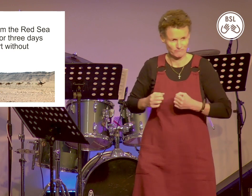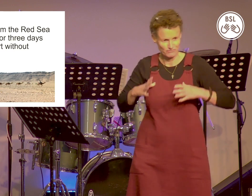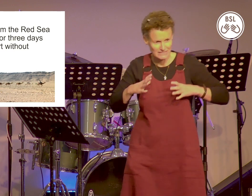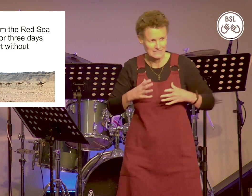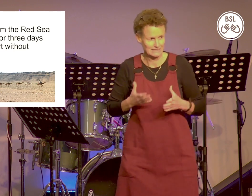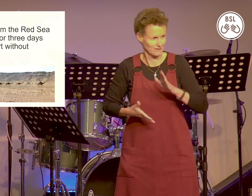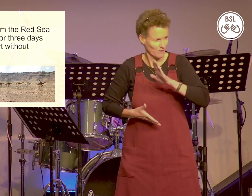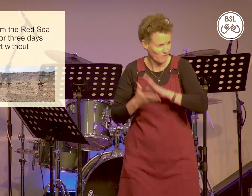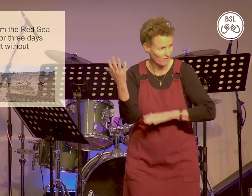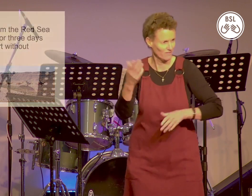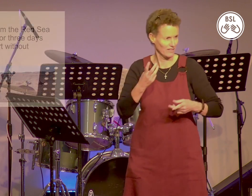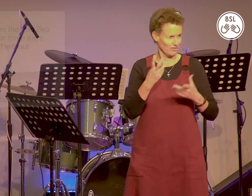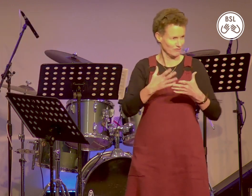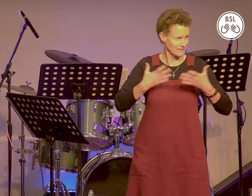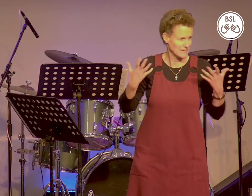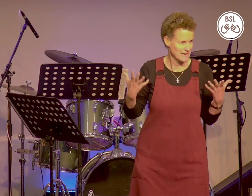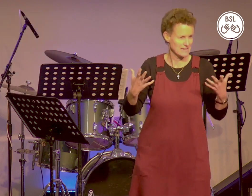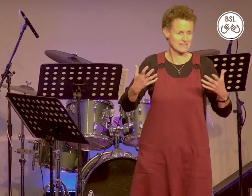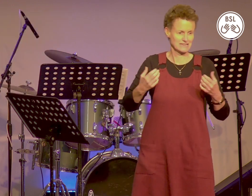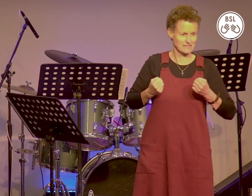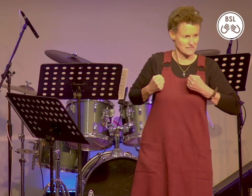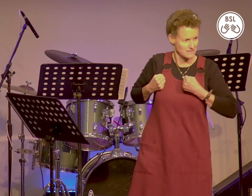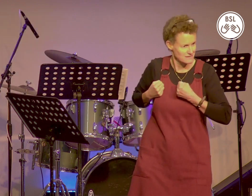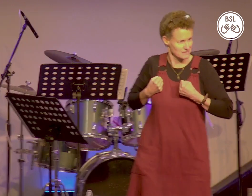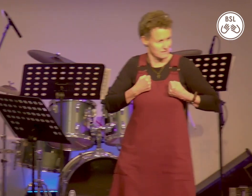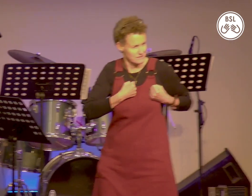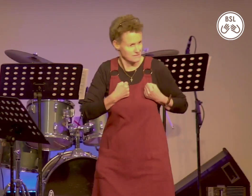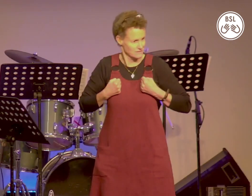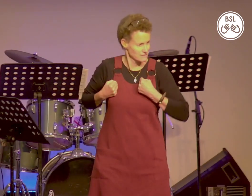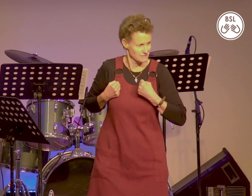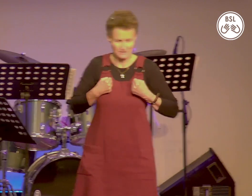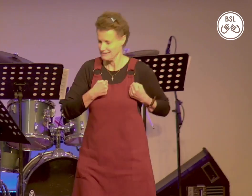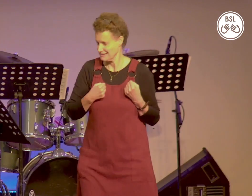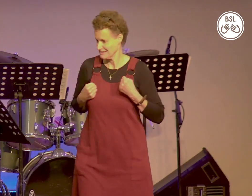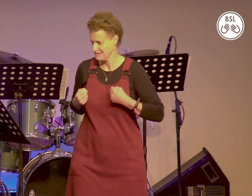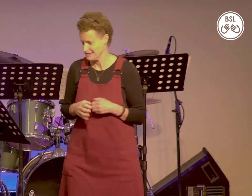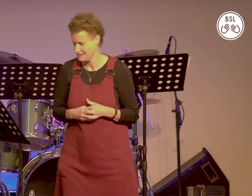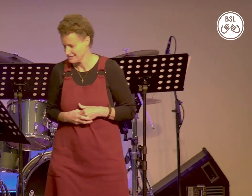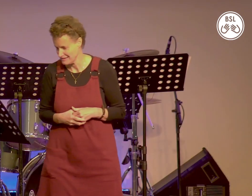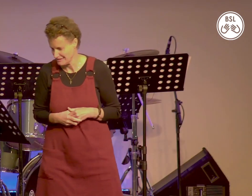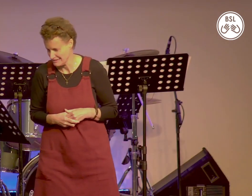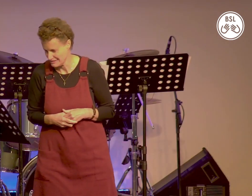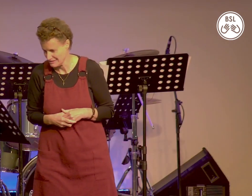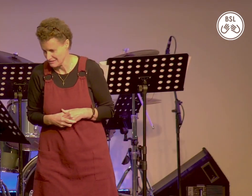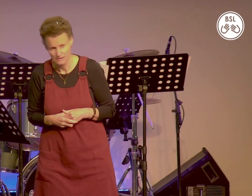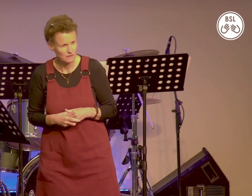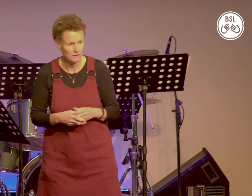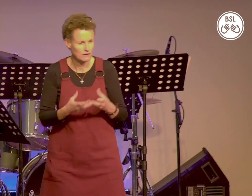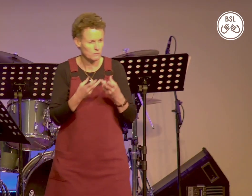So just imagine, you get ready, you go off, you go for your trek for 3 days,